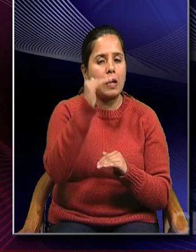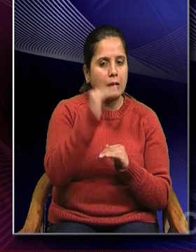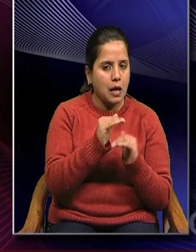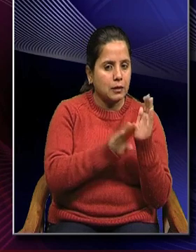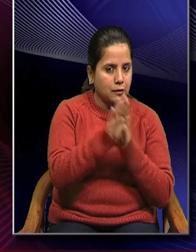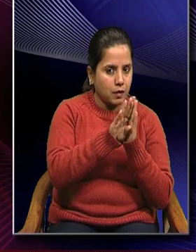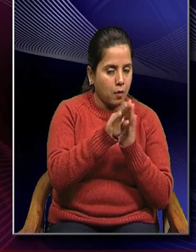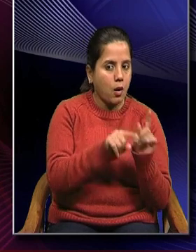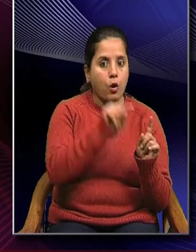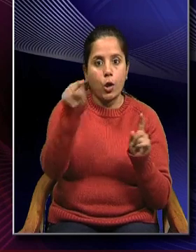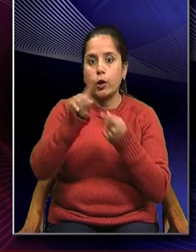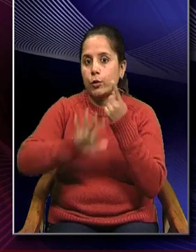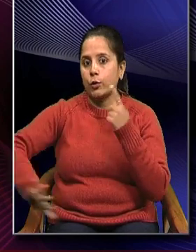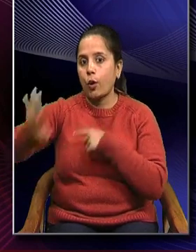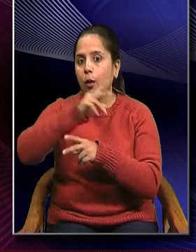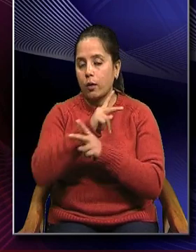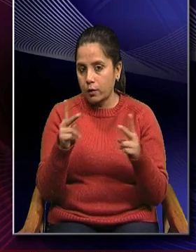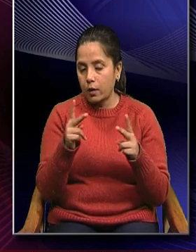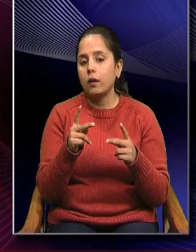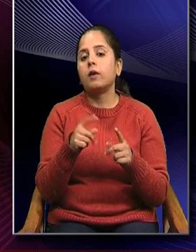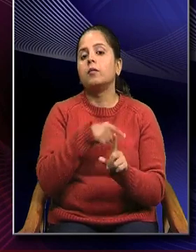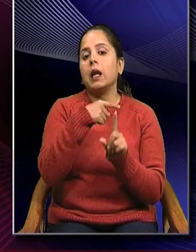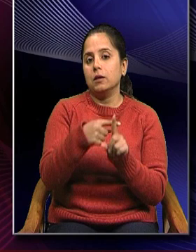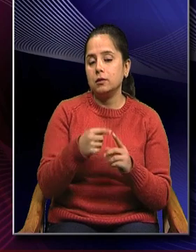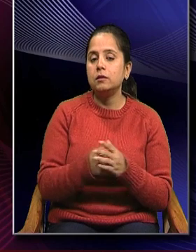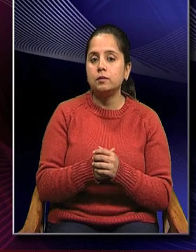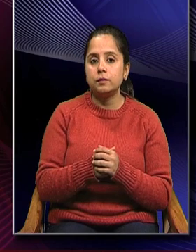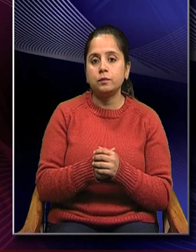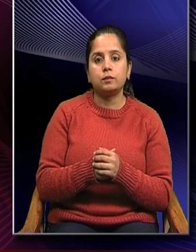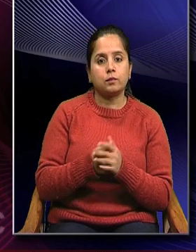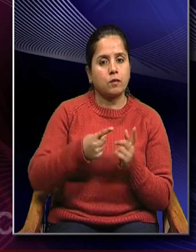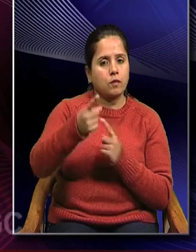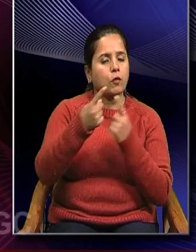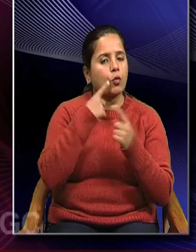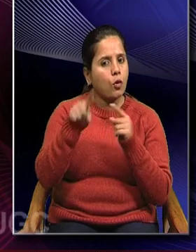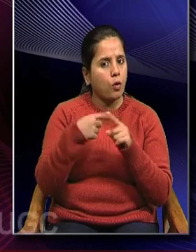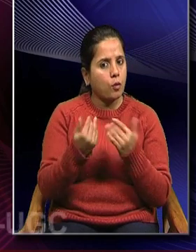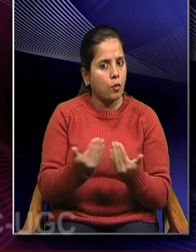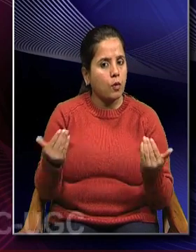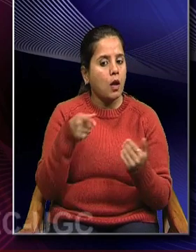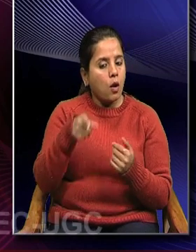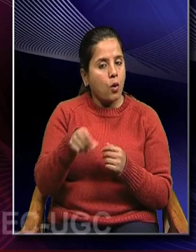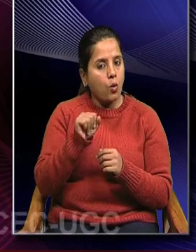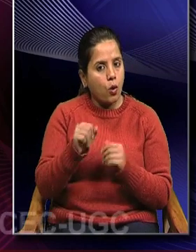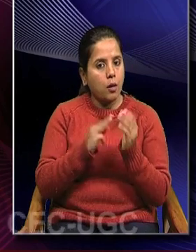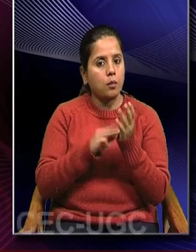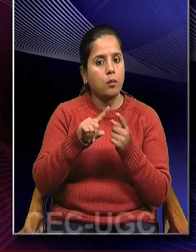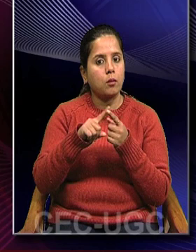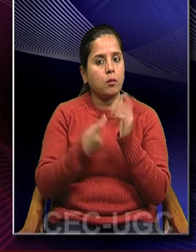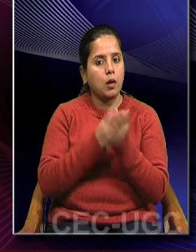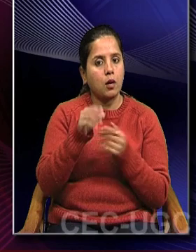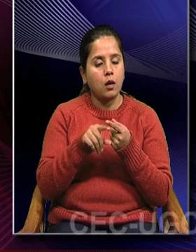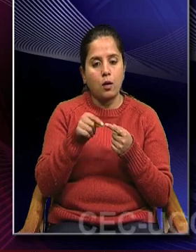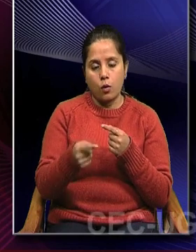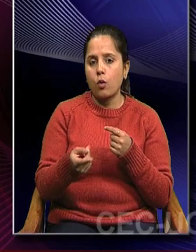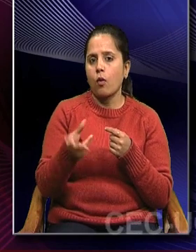areas to Europe. And when you talk about the age of mercantilism, which became over, and